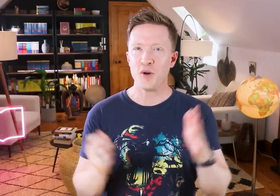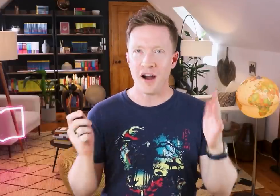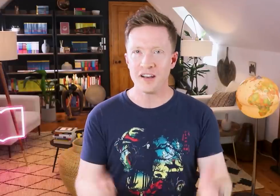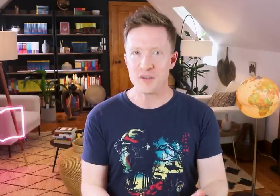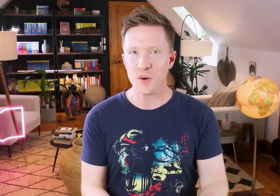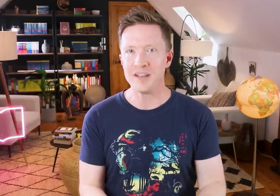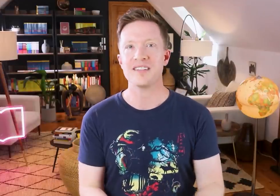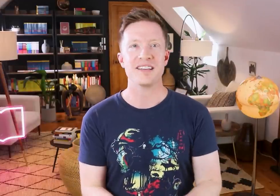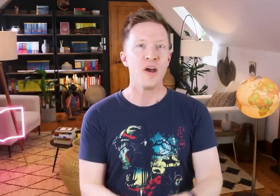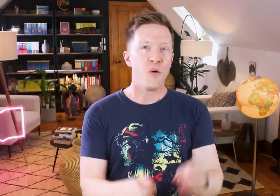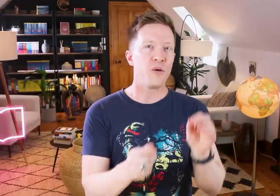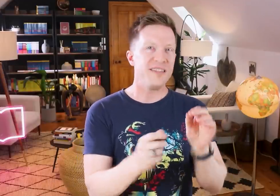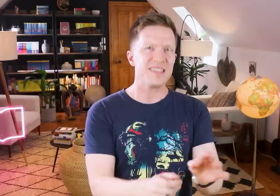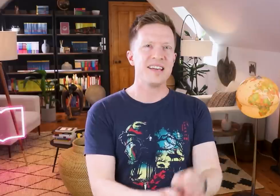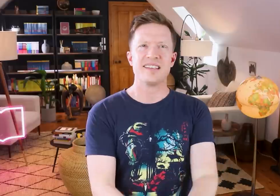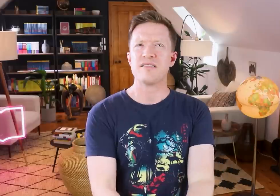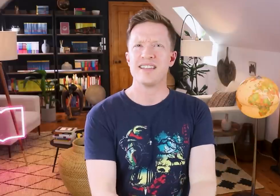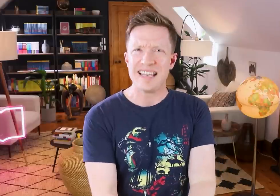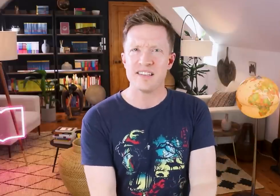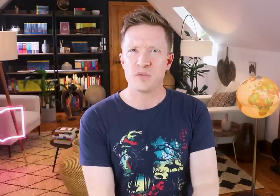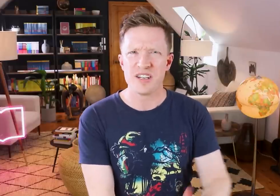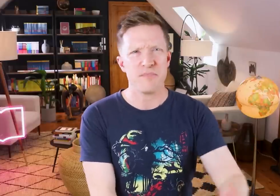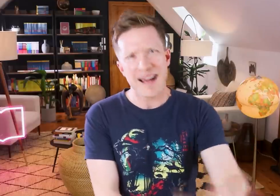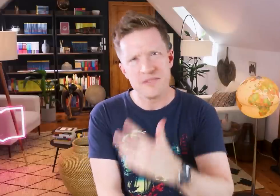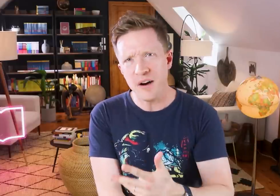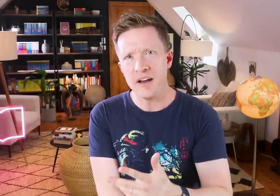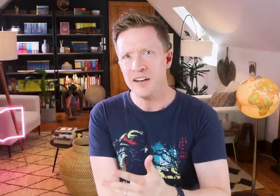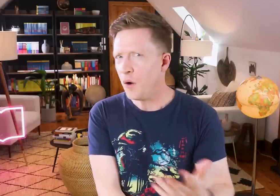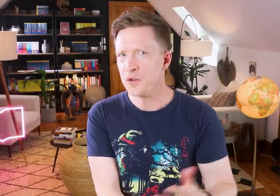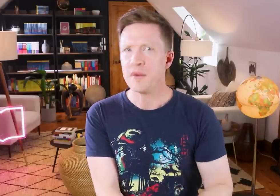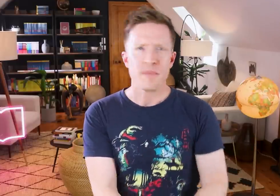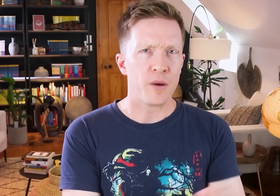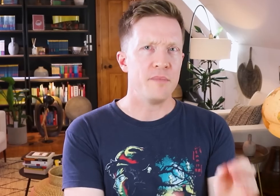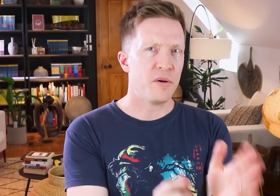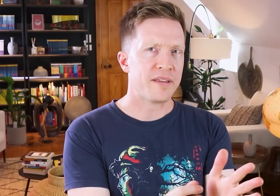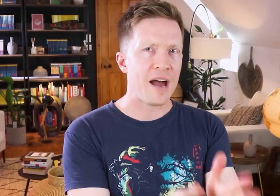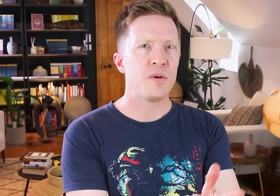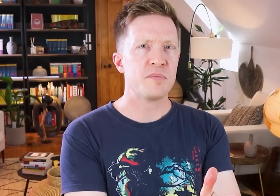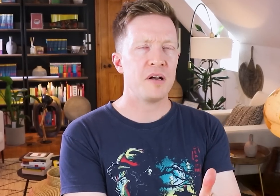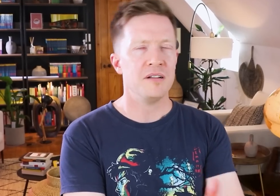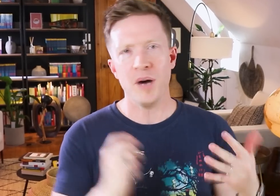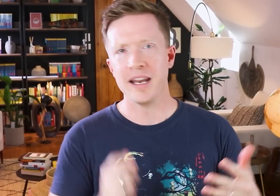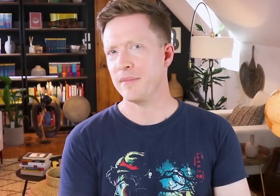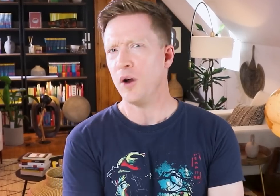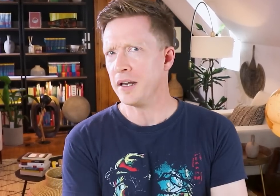heart and soul into this. Although in this case, it sounds like laziness would actually backfire on you. Okay, Meredith, how do I spell my name then, Ollie?